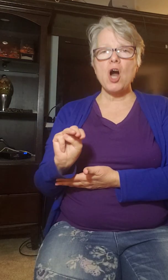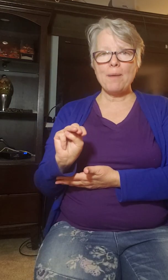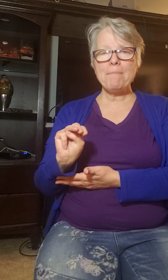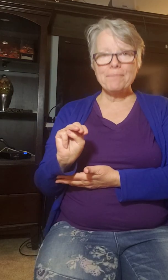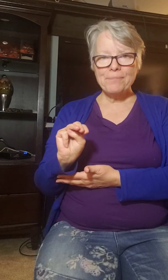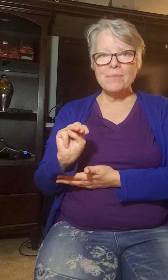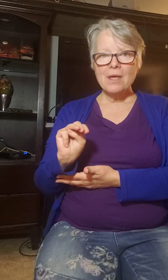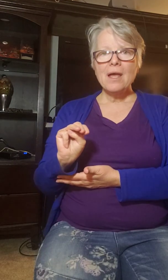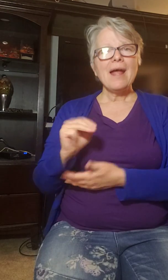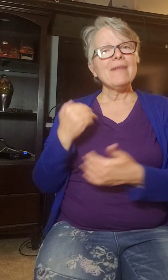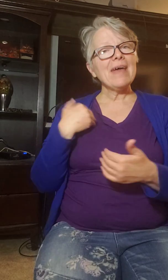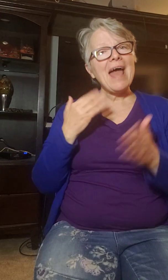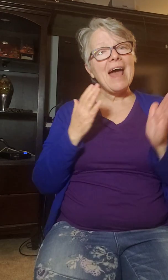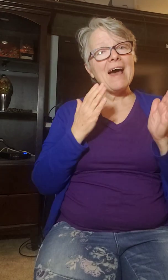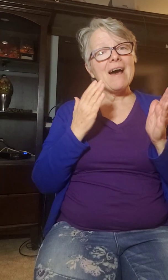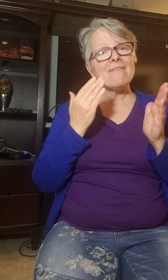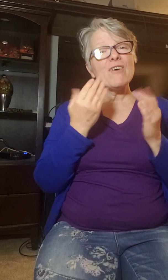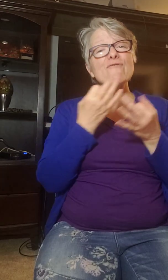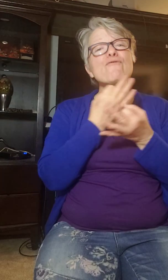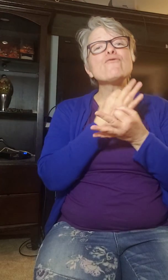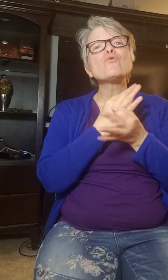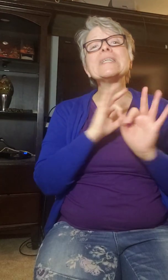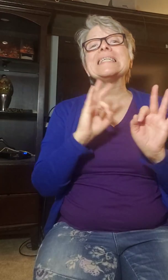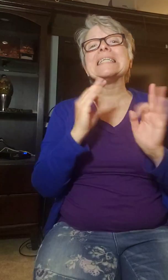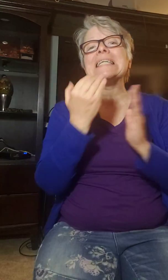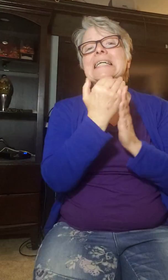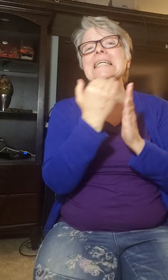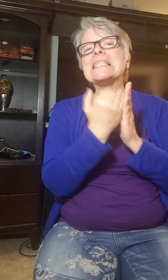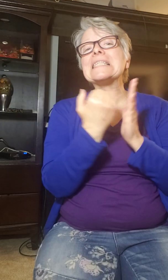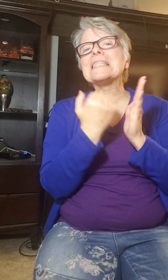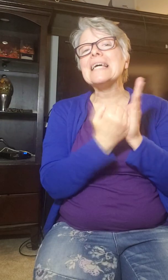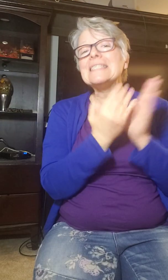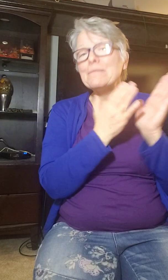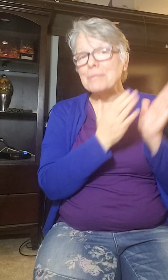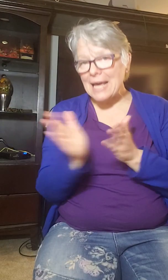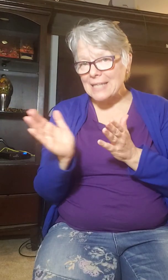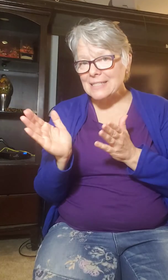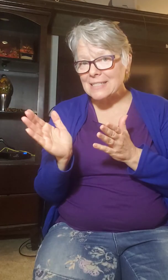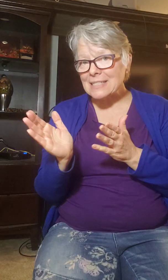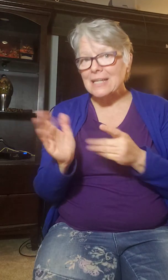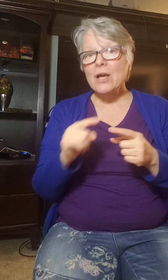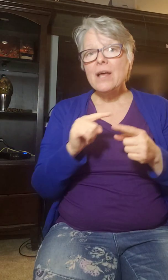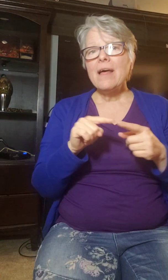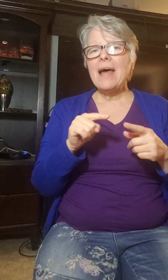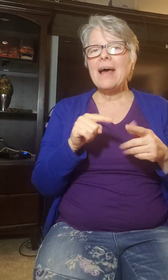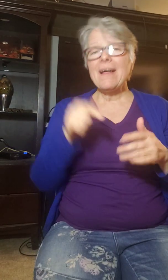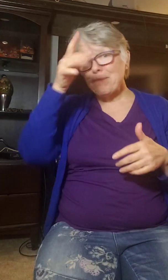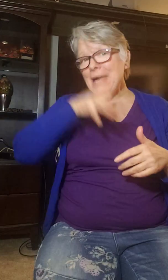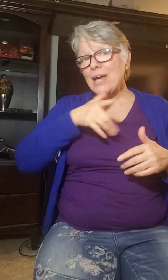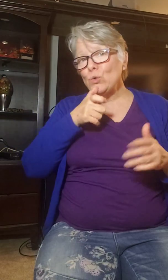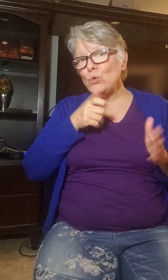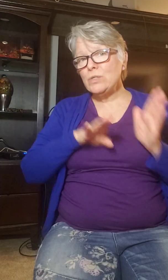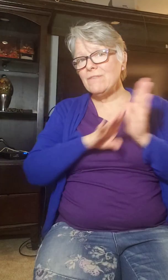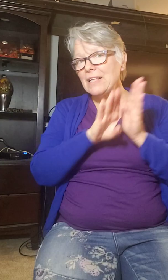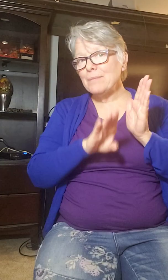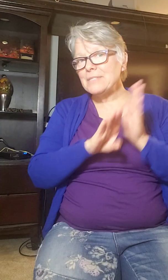UNIVERSITY.com, and they have free lesson plans. And the man who developed